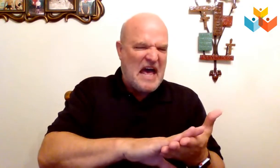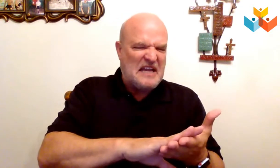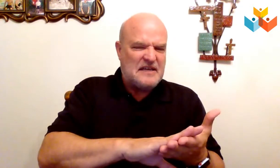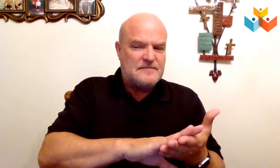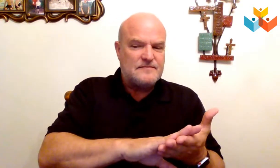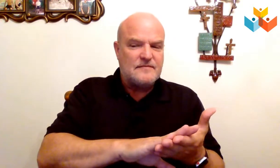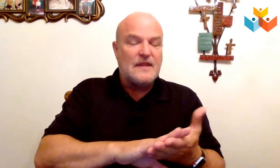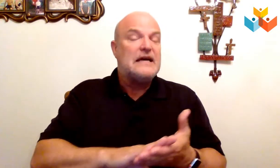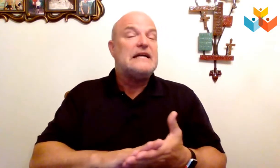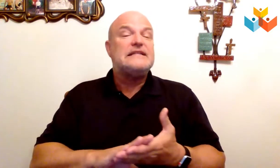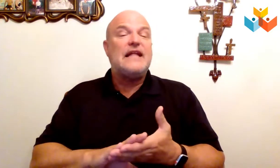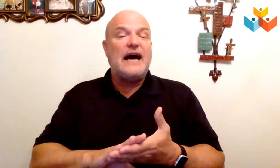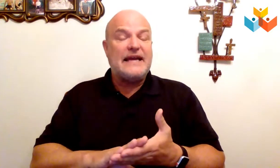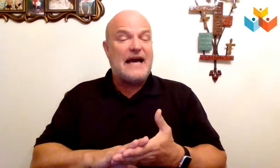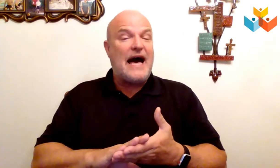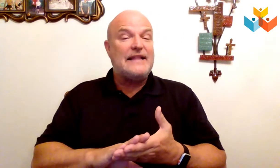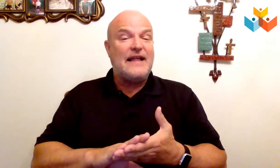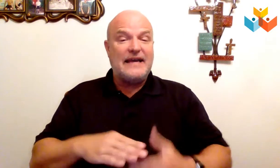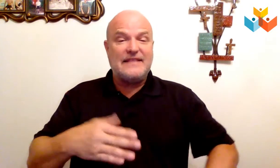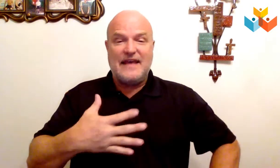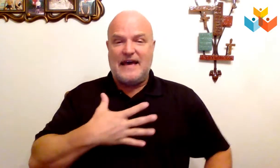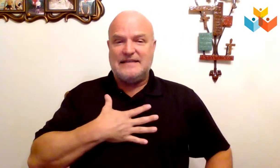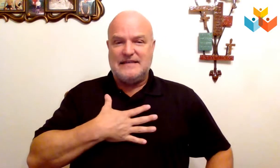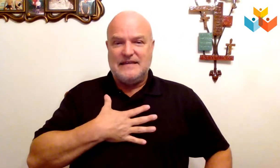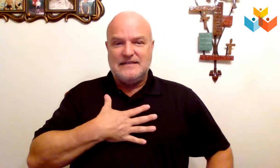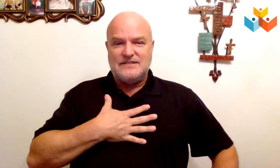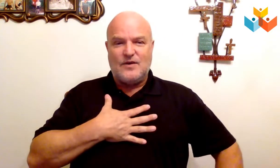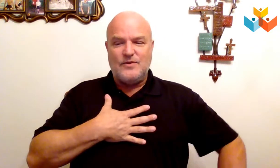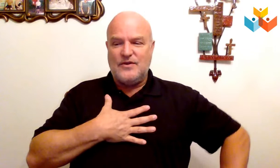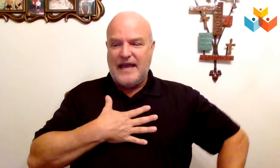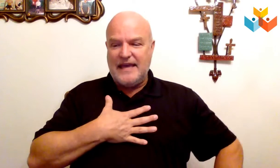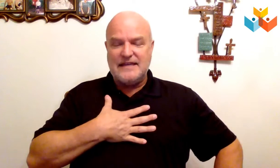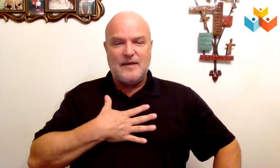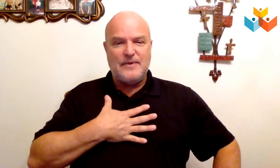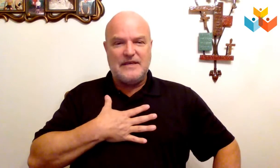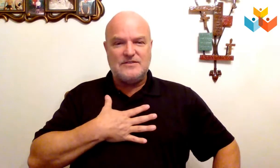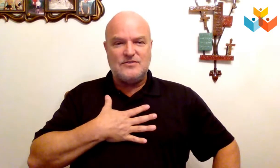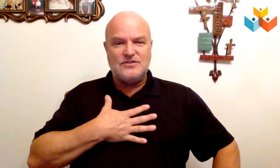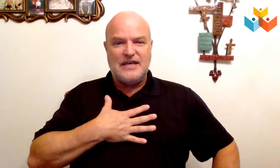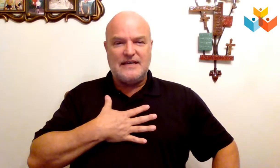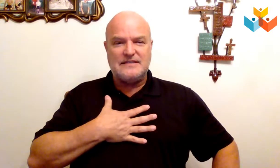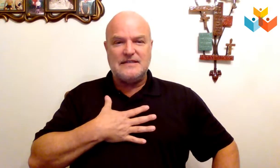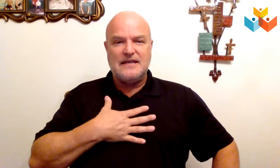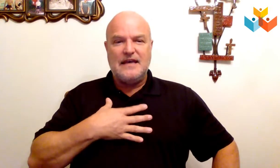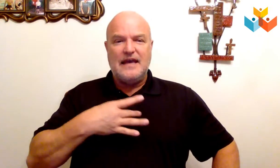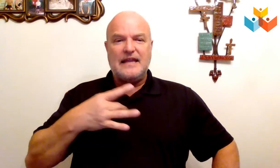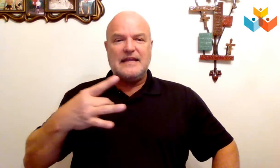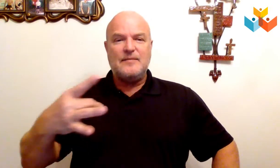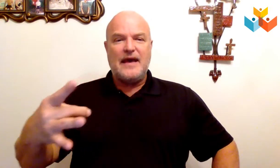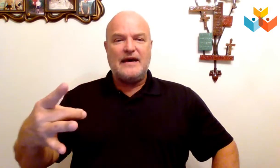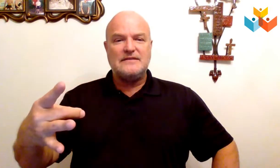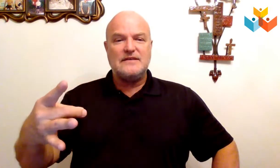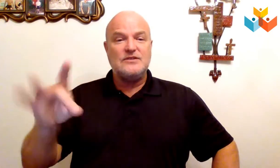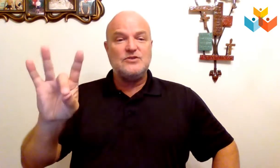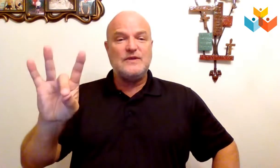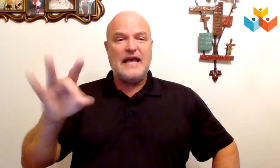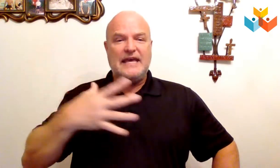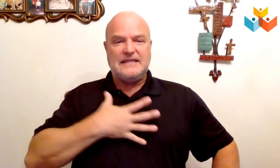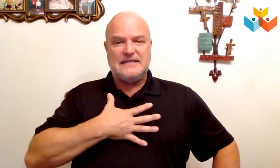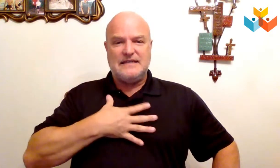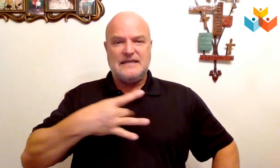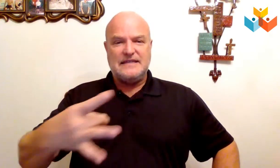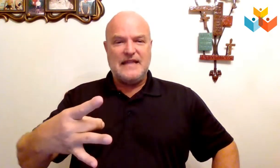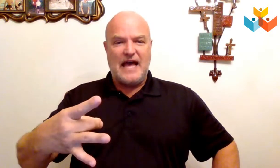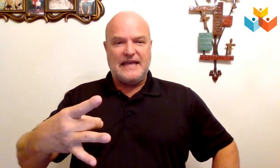good, bad, like, I like that. Start with your hand up against your chest and